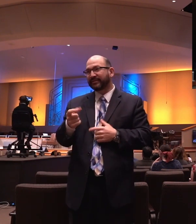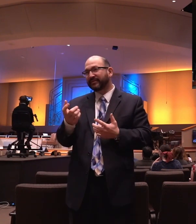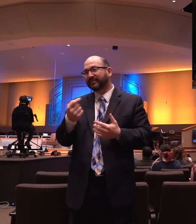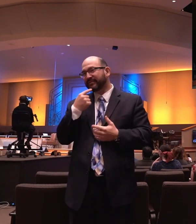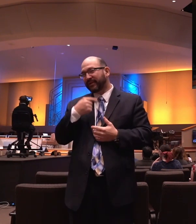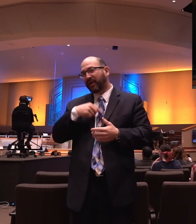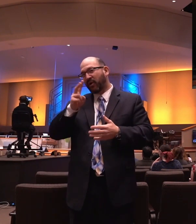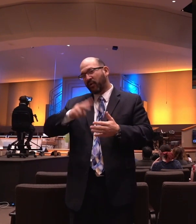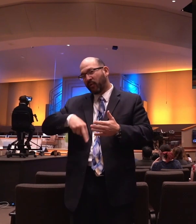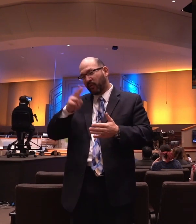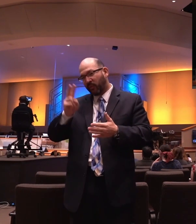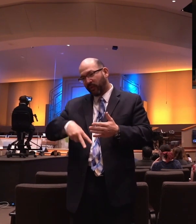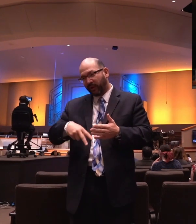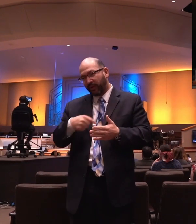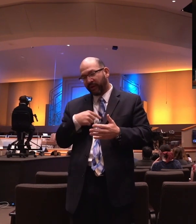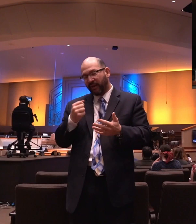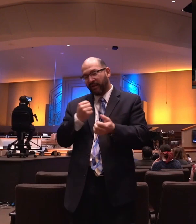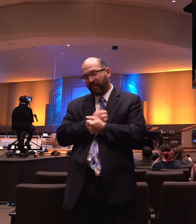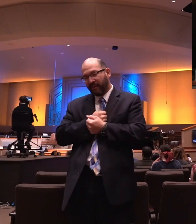Here's the report.